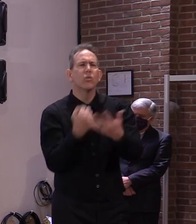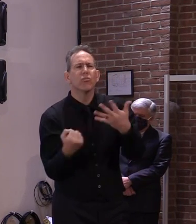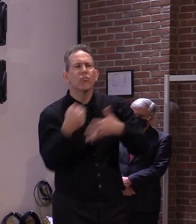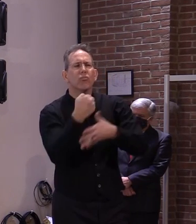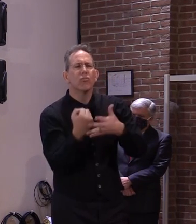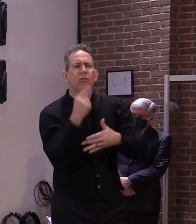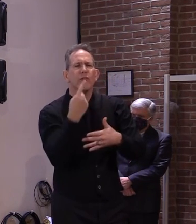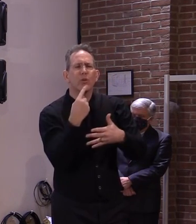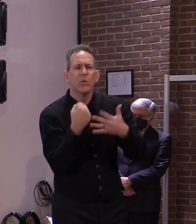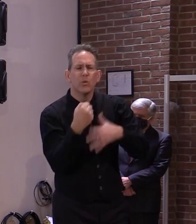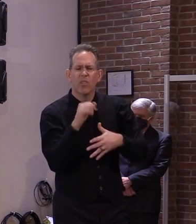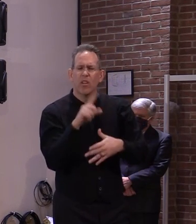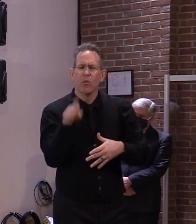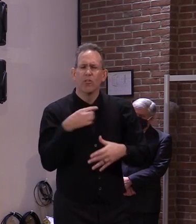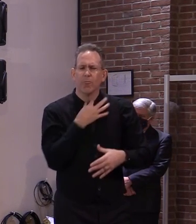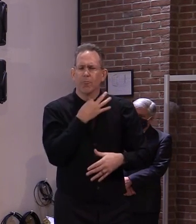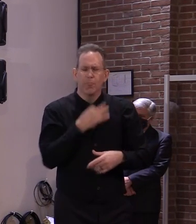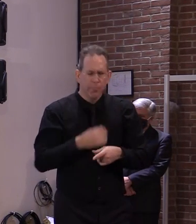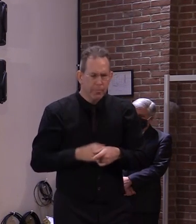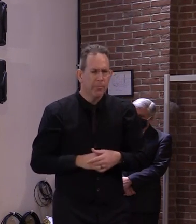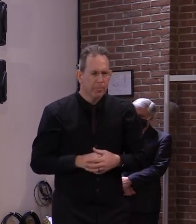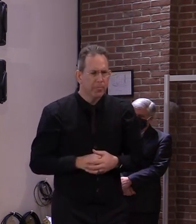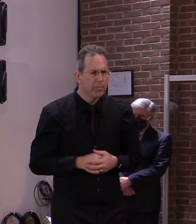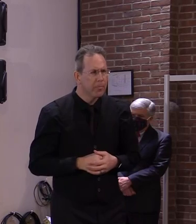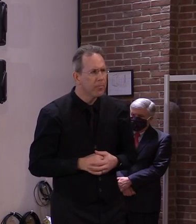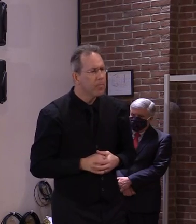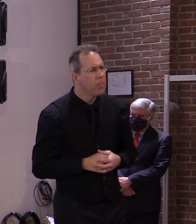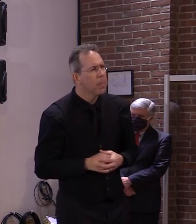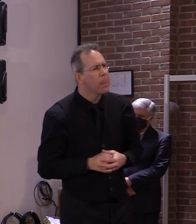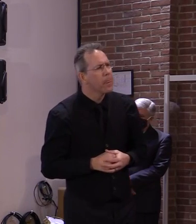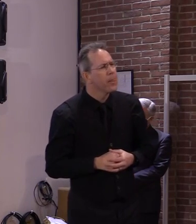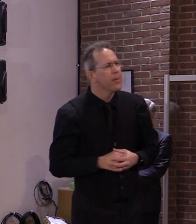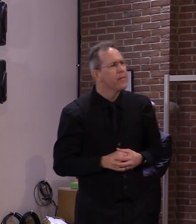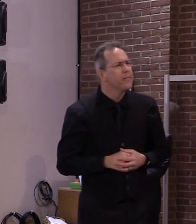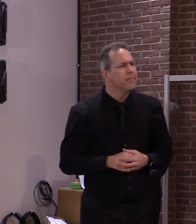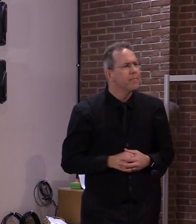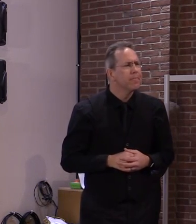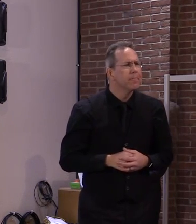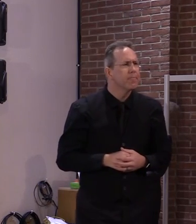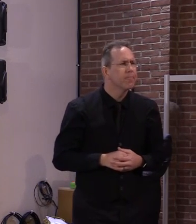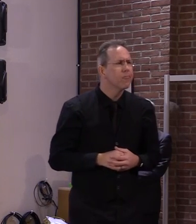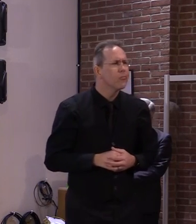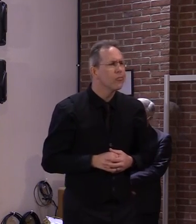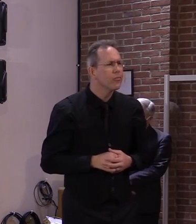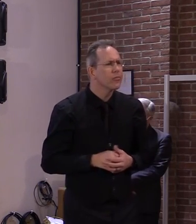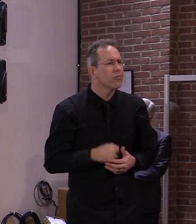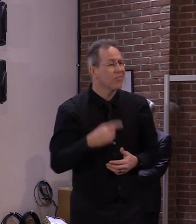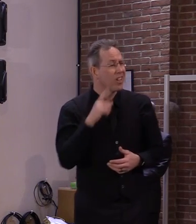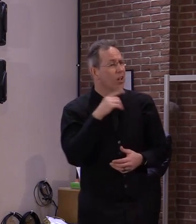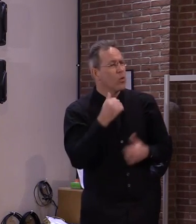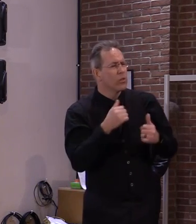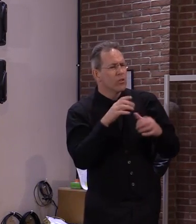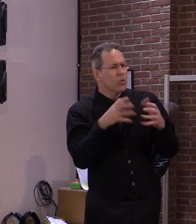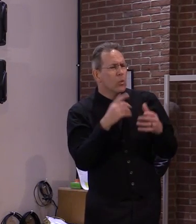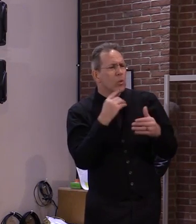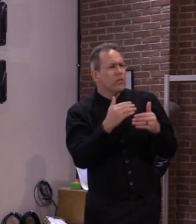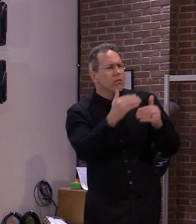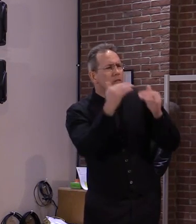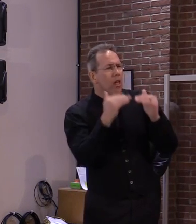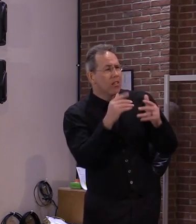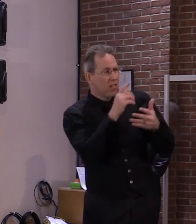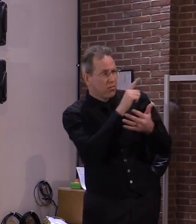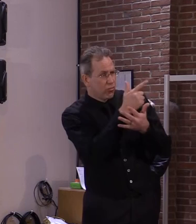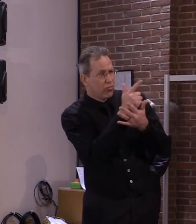what part of or group of Vermonters will be next, the vaccine advisory panel's recommendations